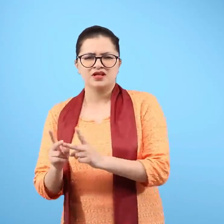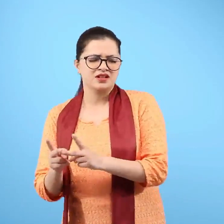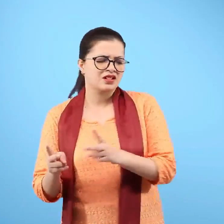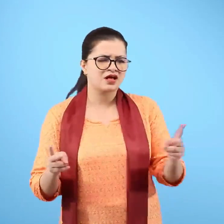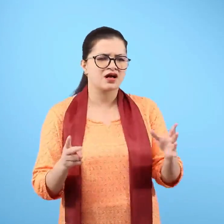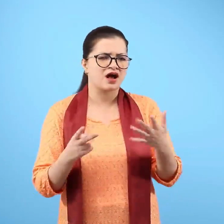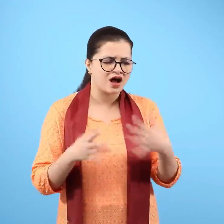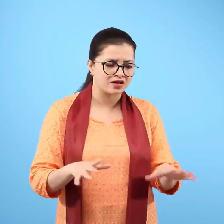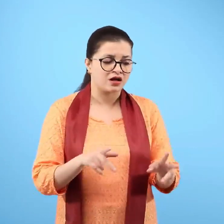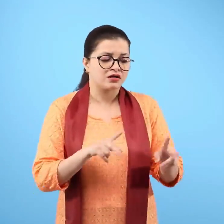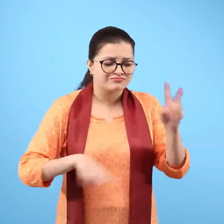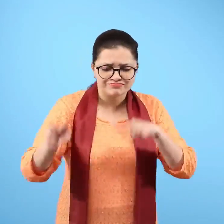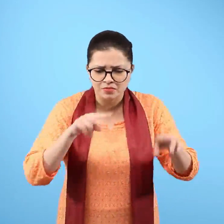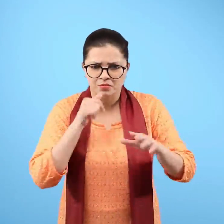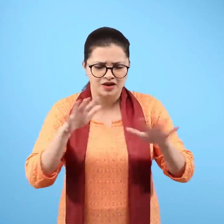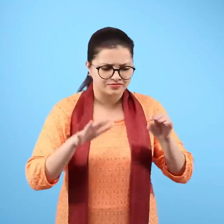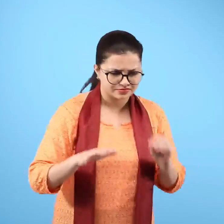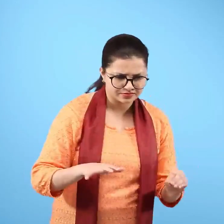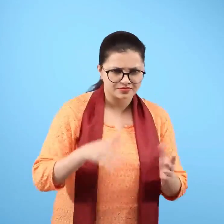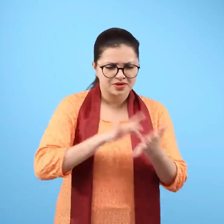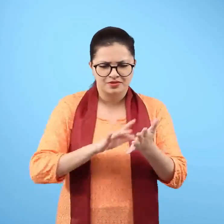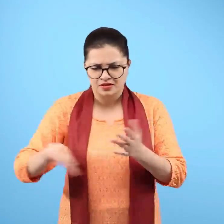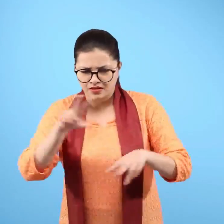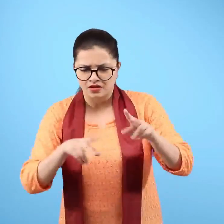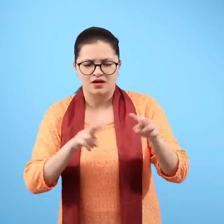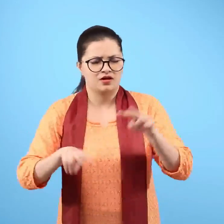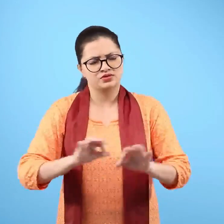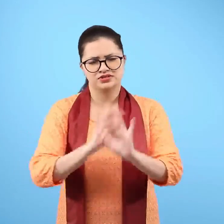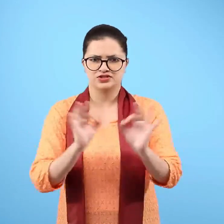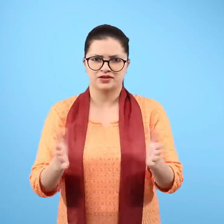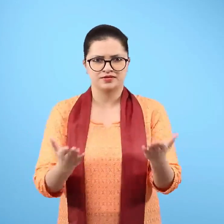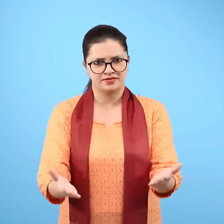as the water bodies surrounding the great nation.